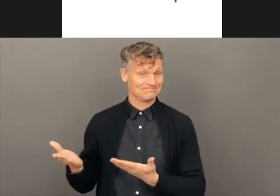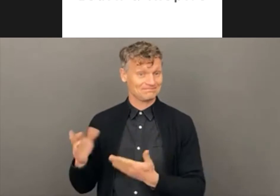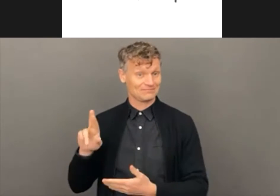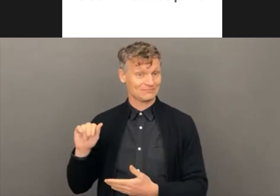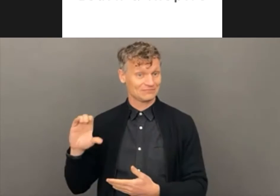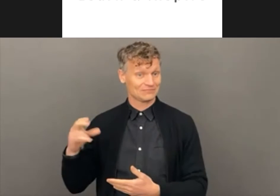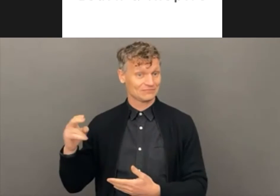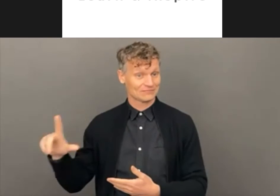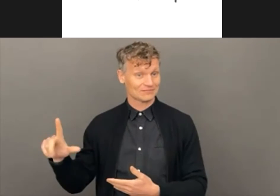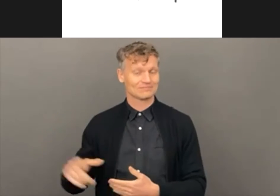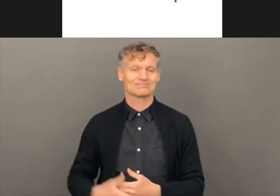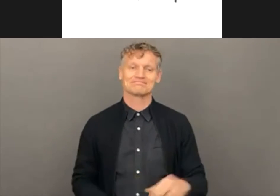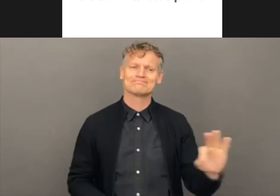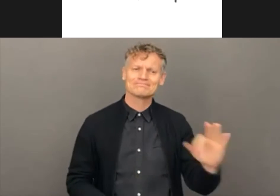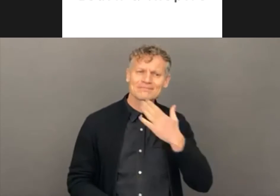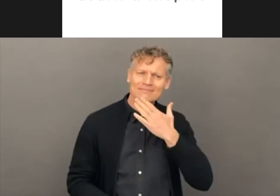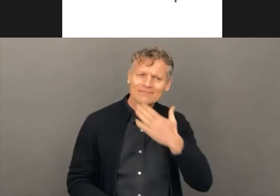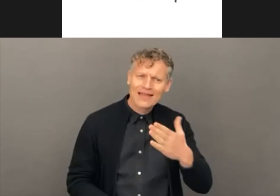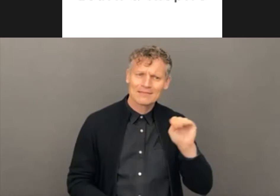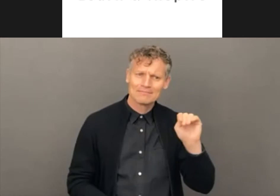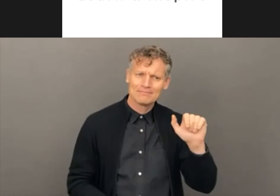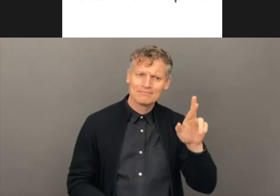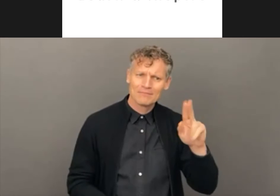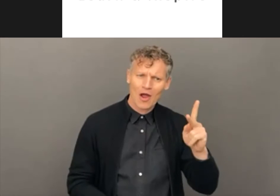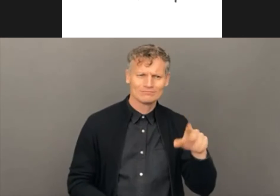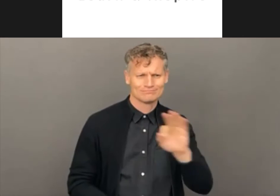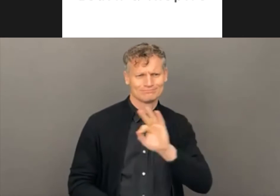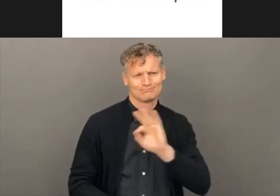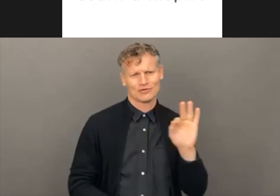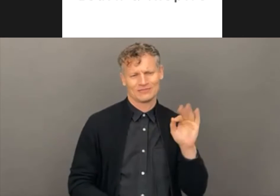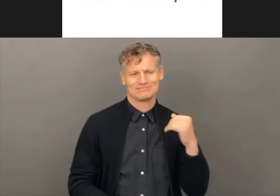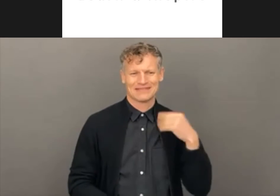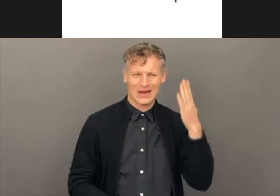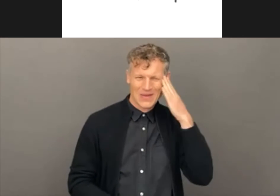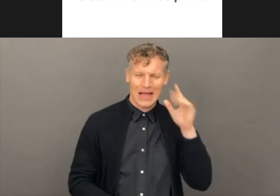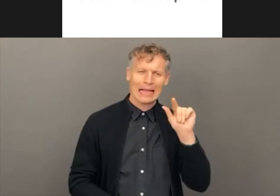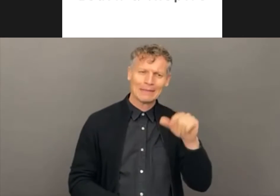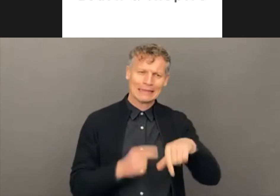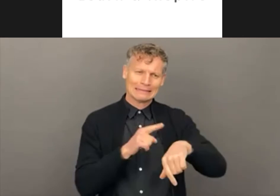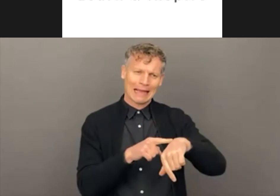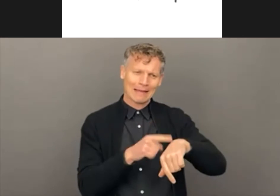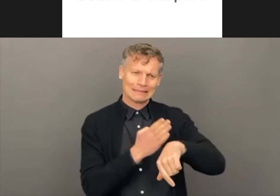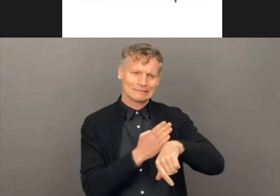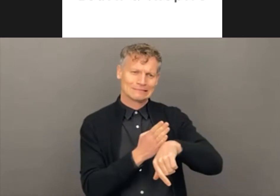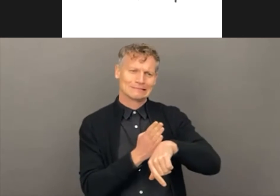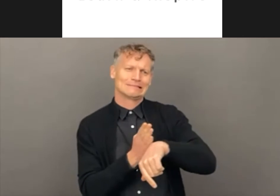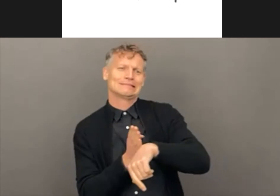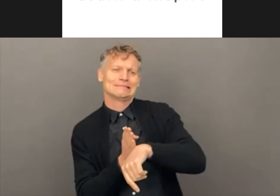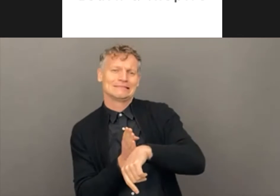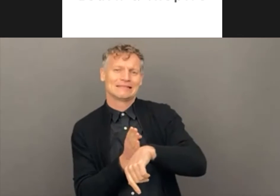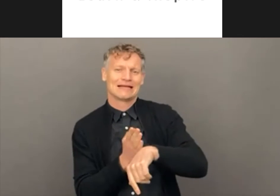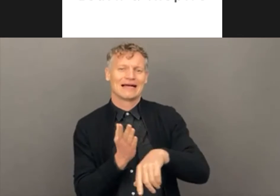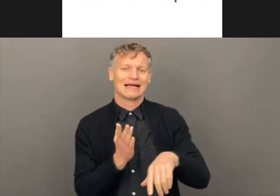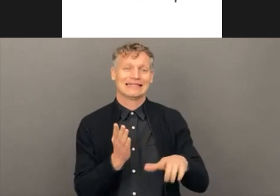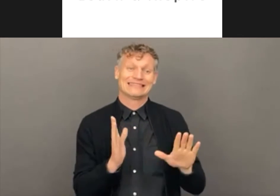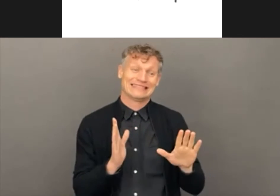Thanks very much, Mark. That was perfect. I know we went a little over in some areas. I will not be